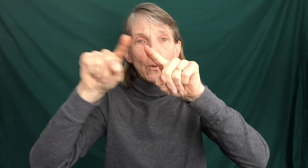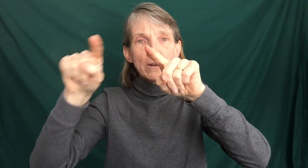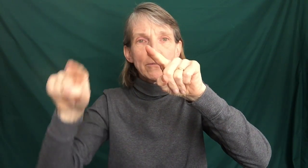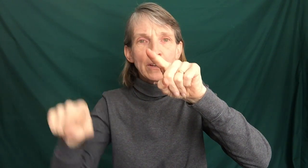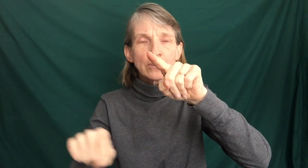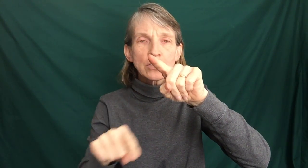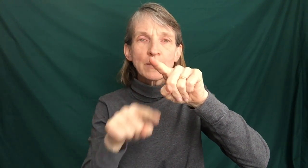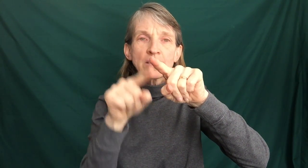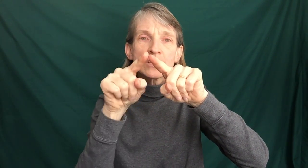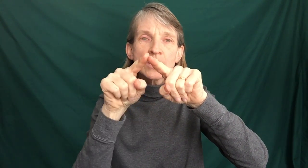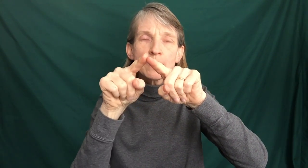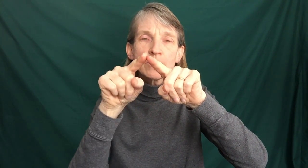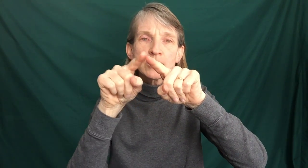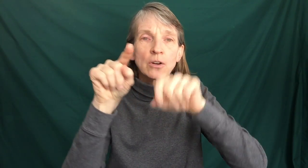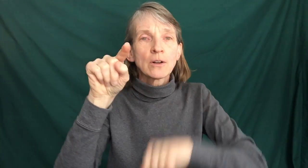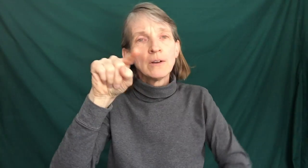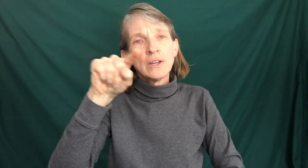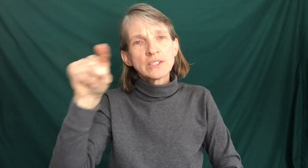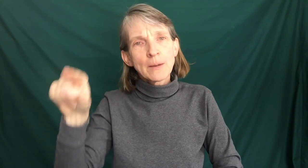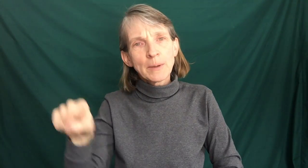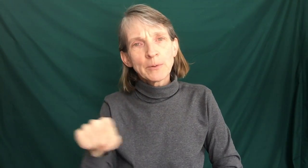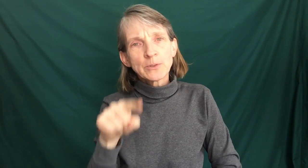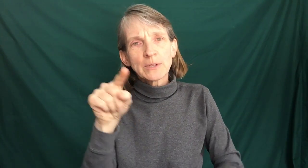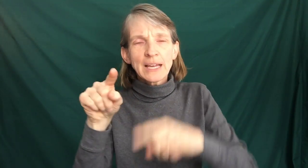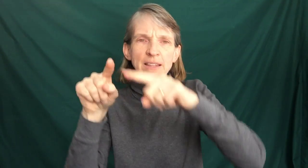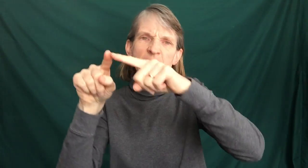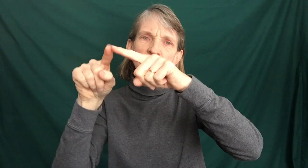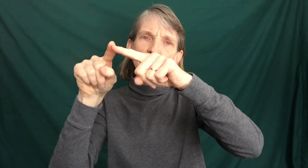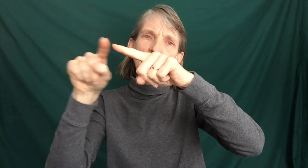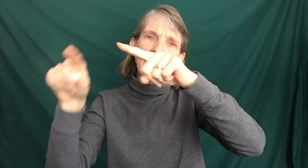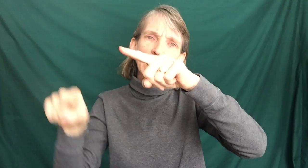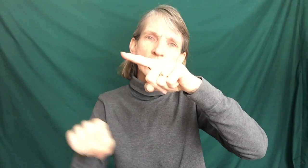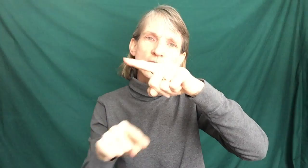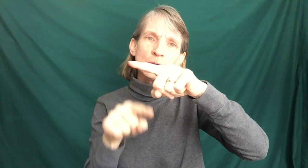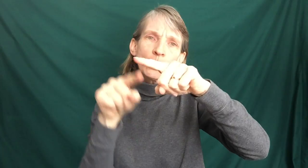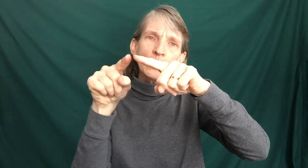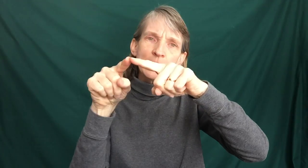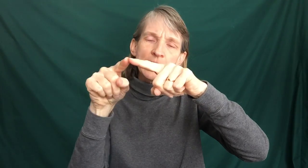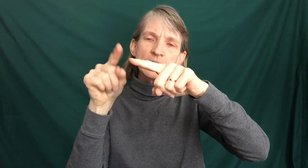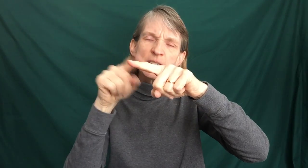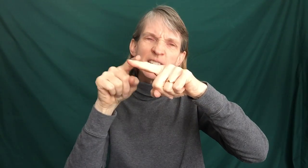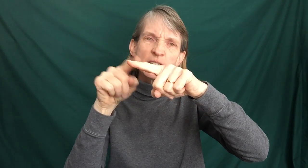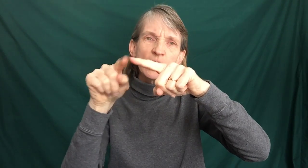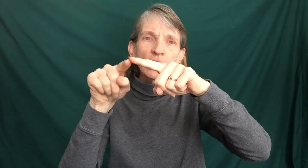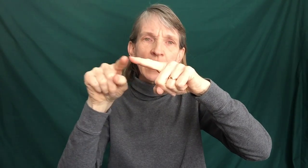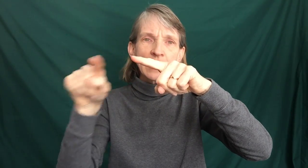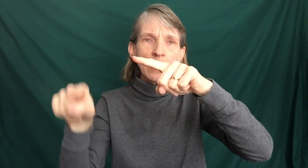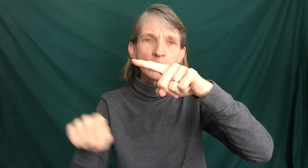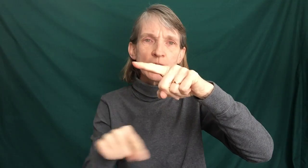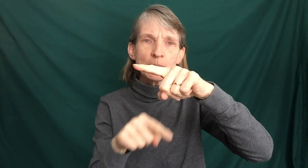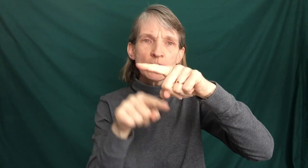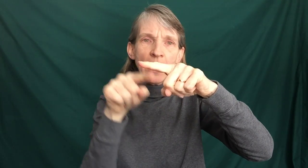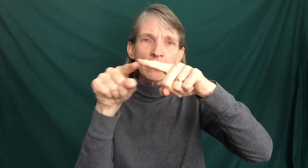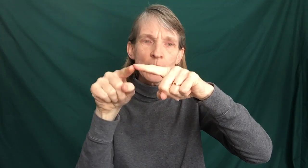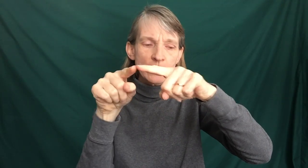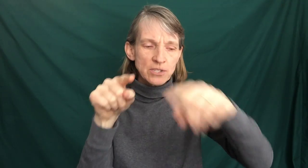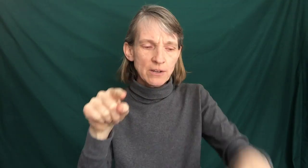one finger just makes the shape of a circle. Some people do it like this. I usually do it with this, and this finger kind of helps you keep track of where you started